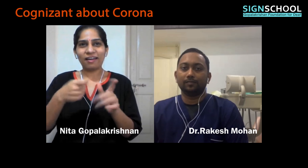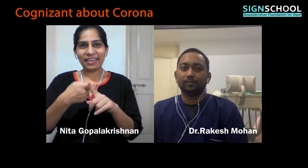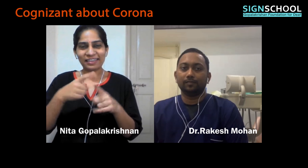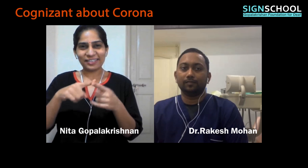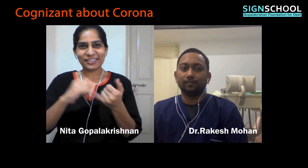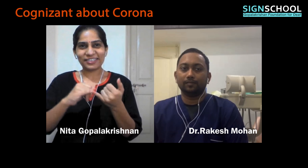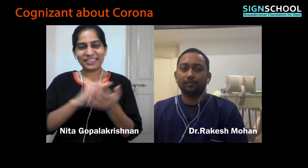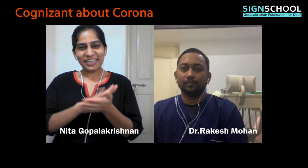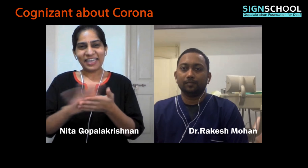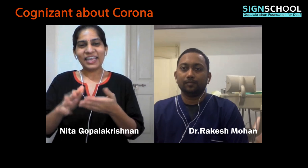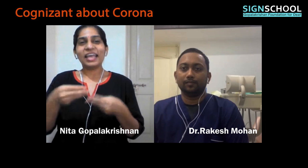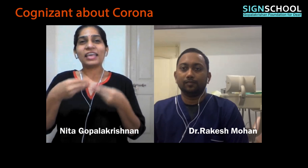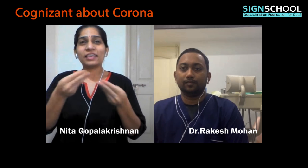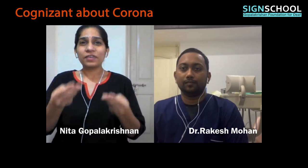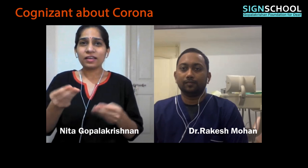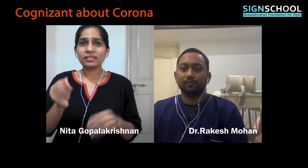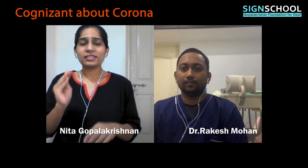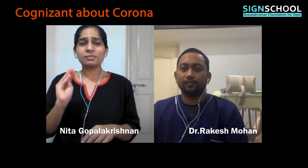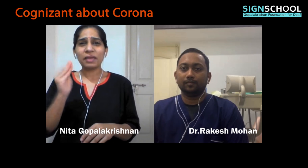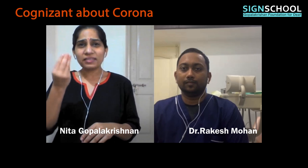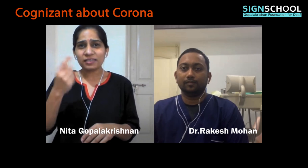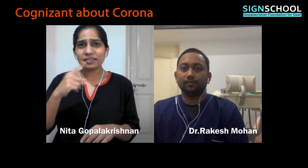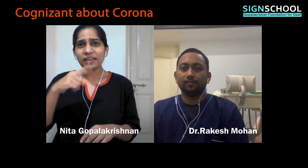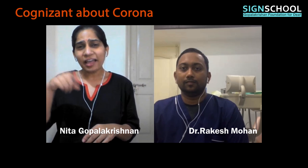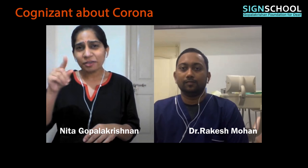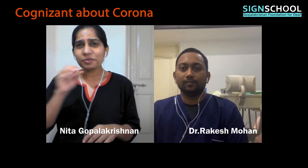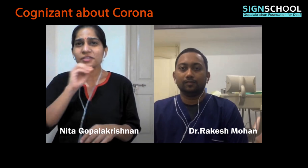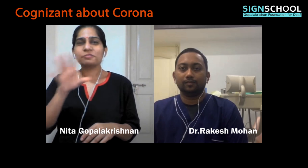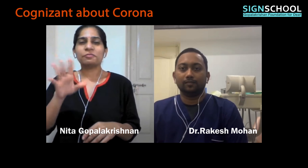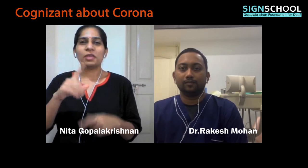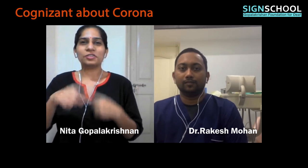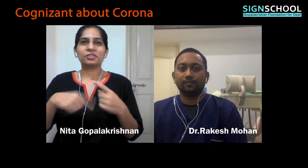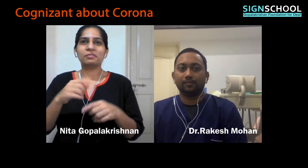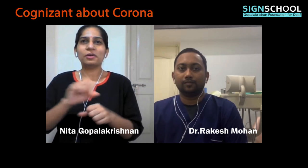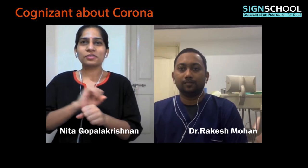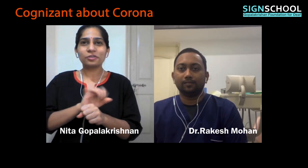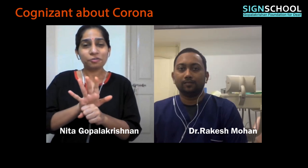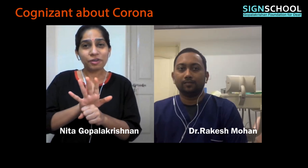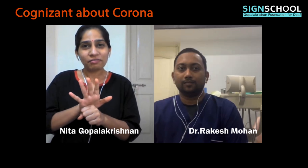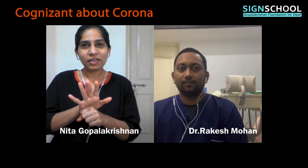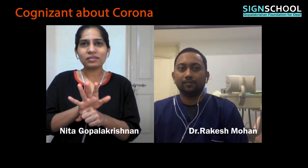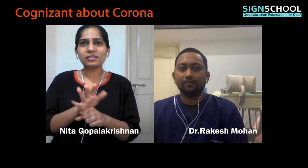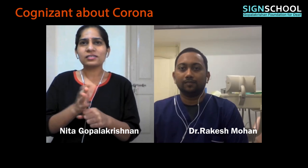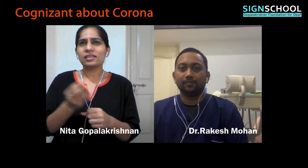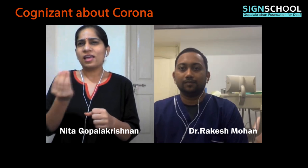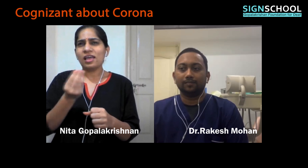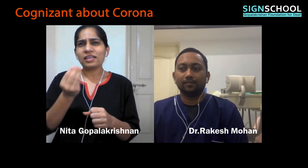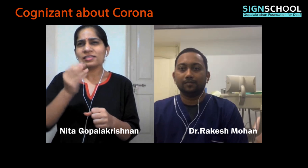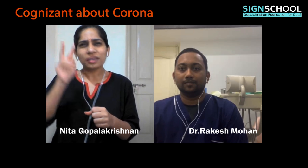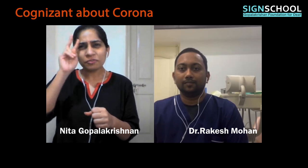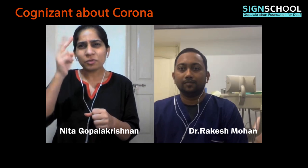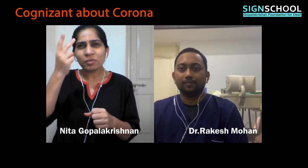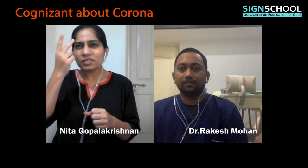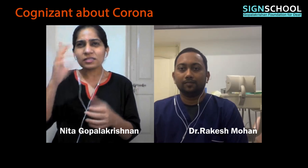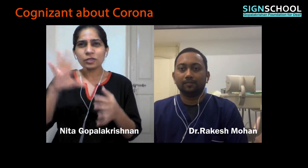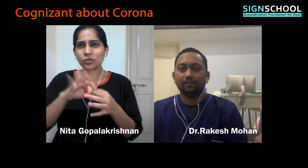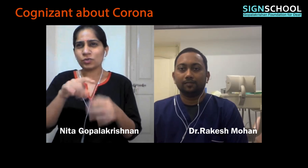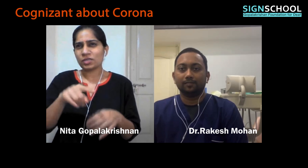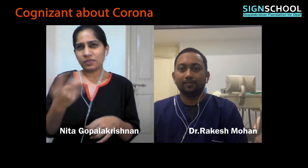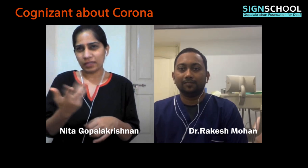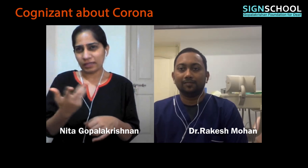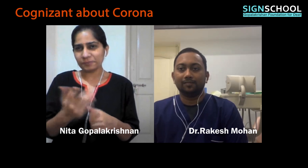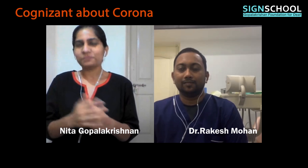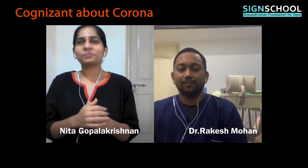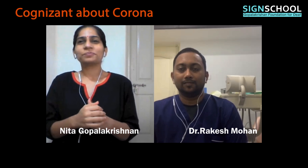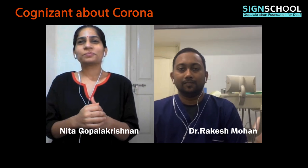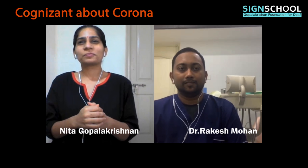Dr. Rakesh giving us better and accurate information about coronavirus and some of the myths